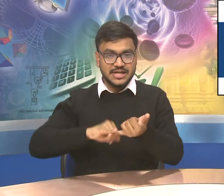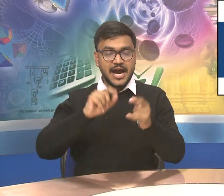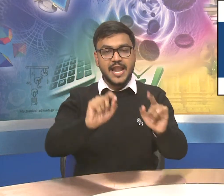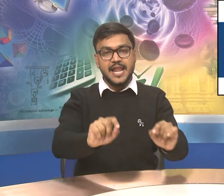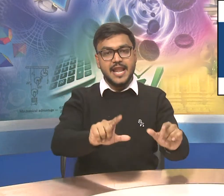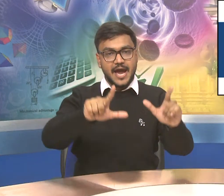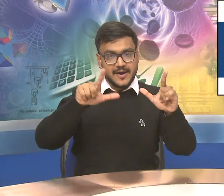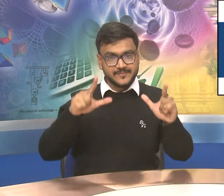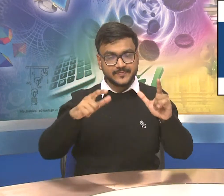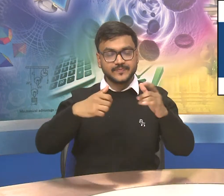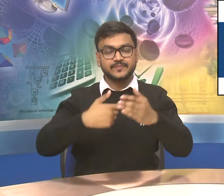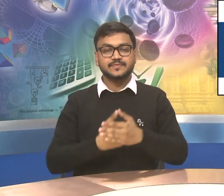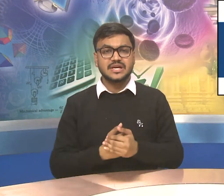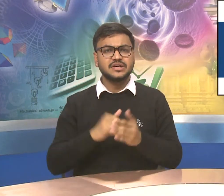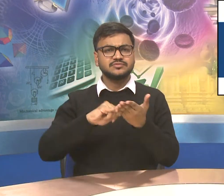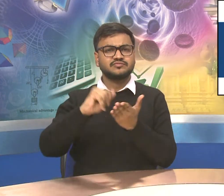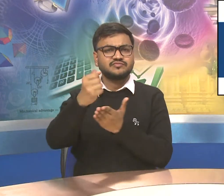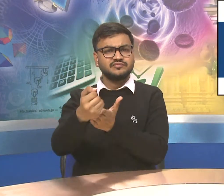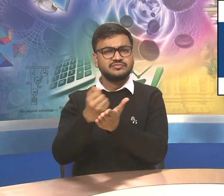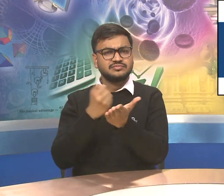Welcome to NIOS live classes.